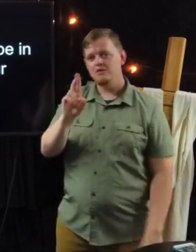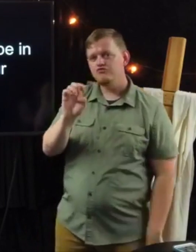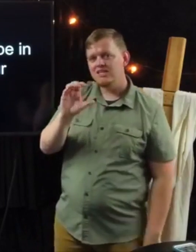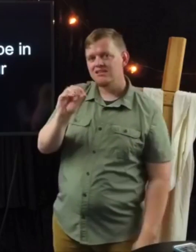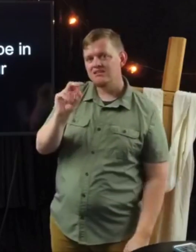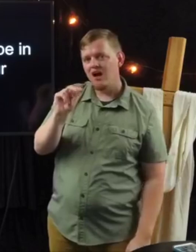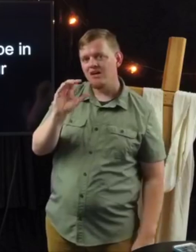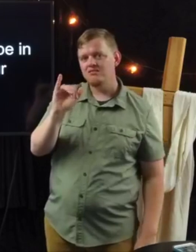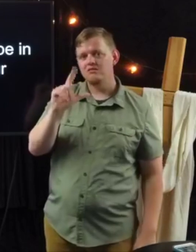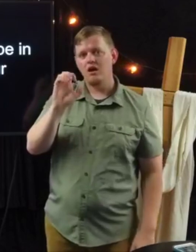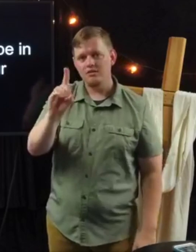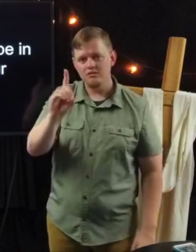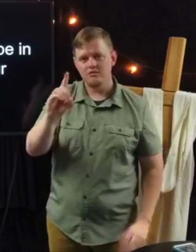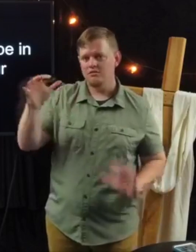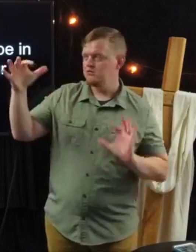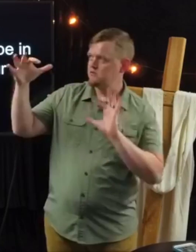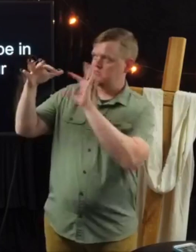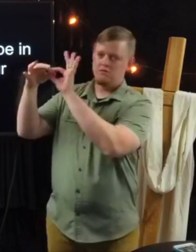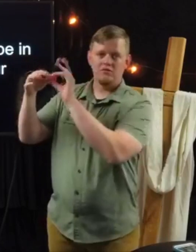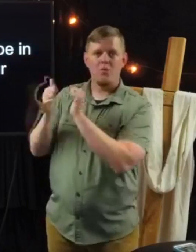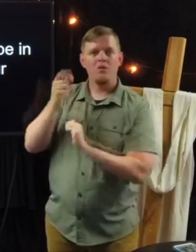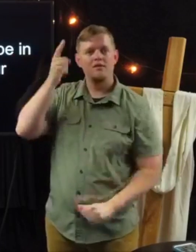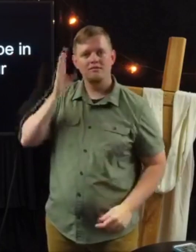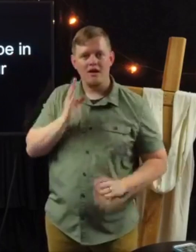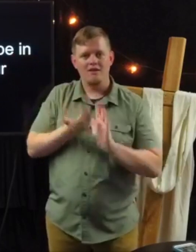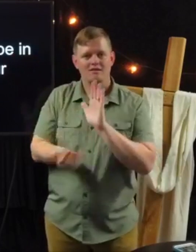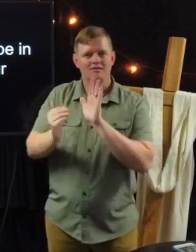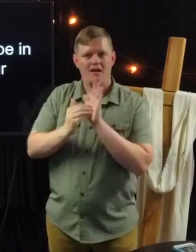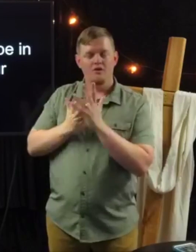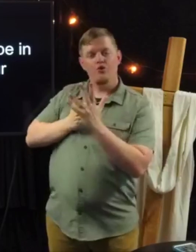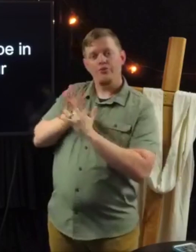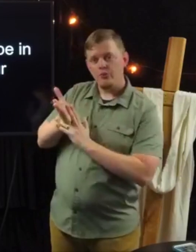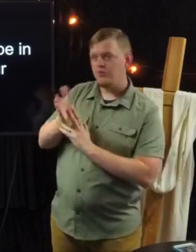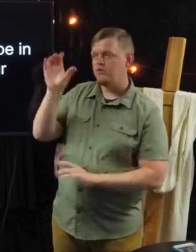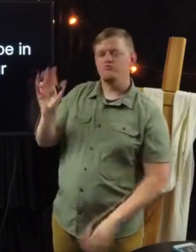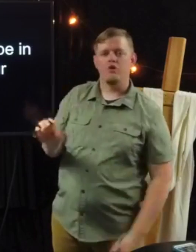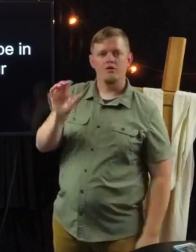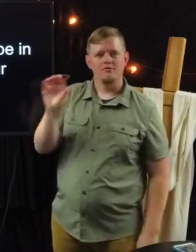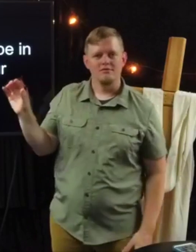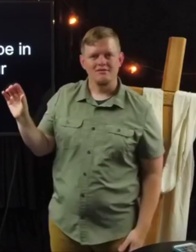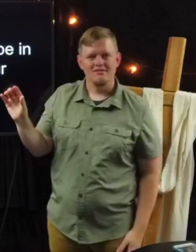can be reconciled with God again. Through the cross.